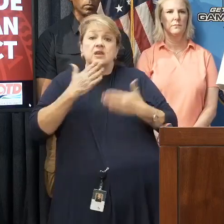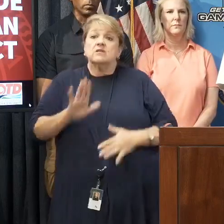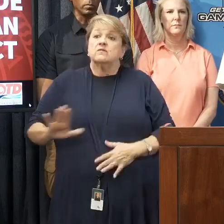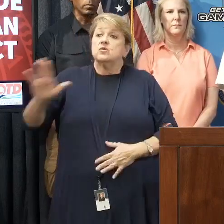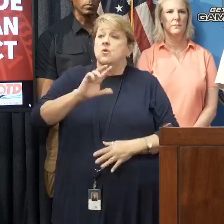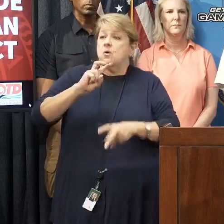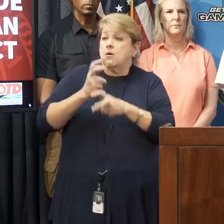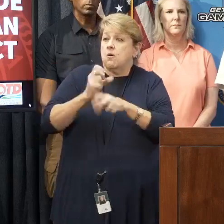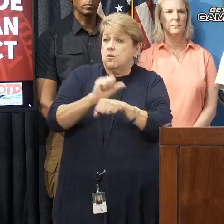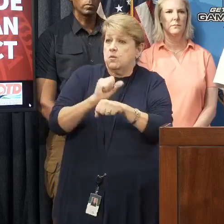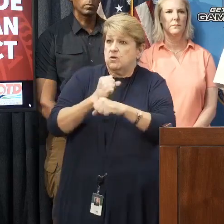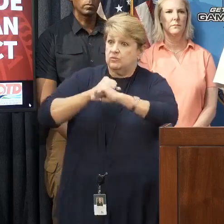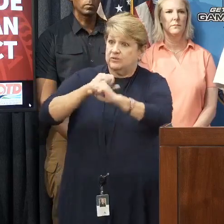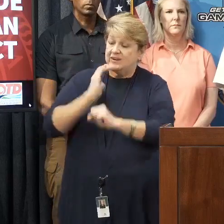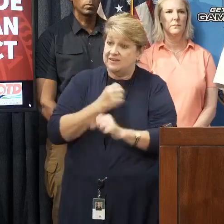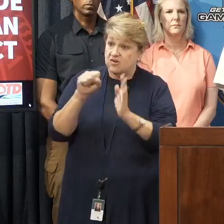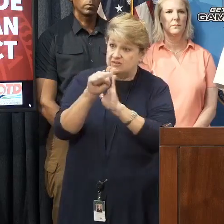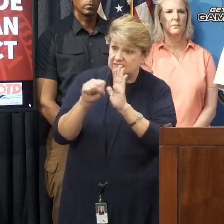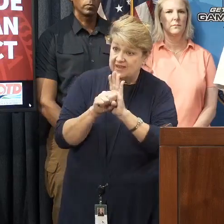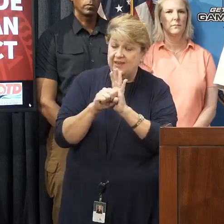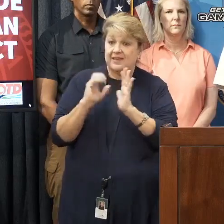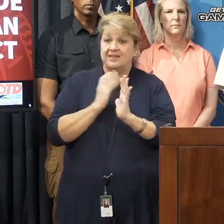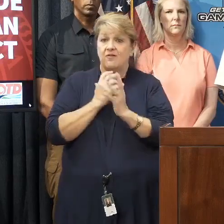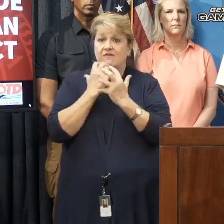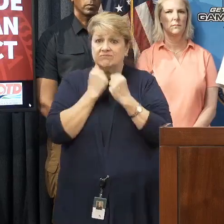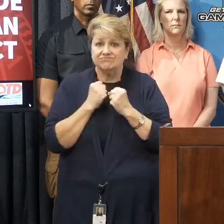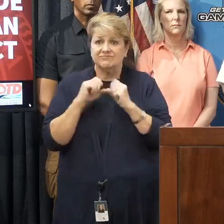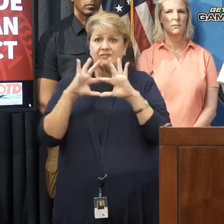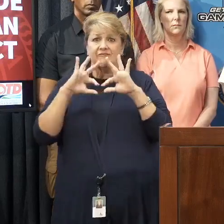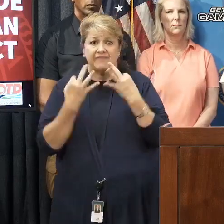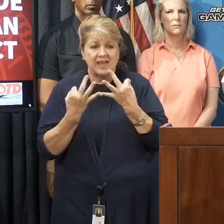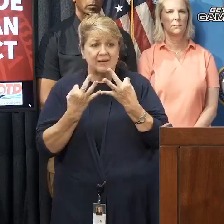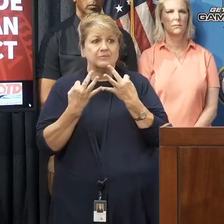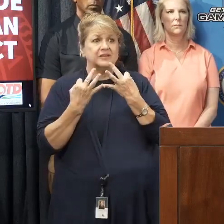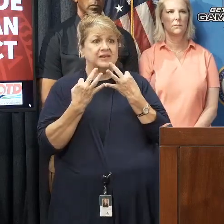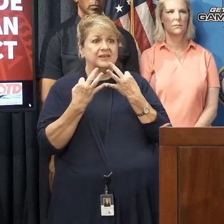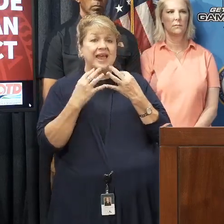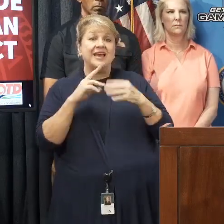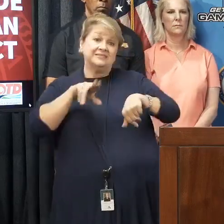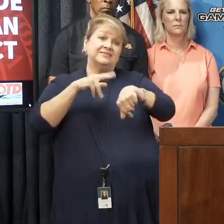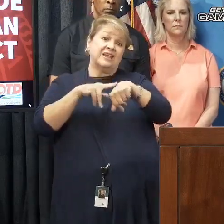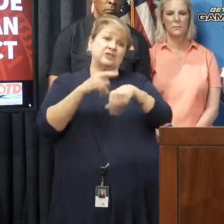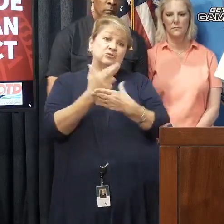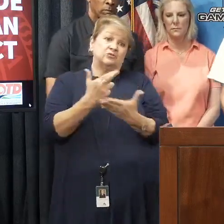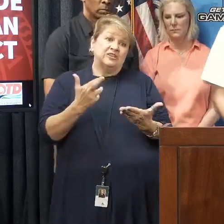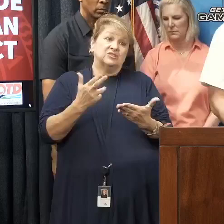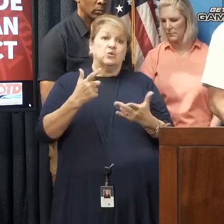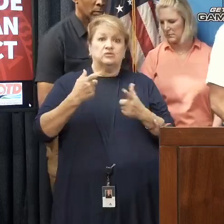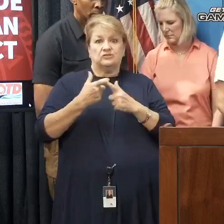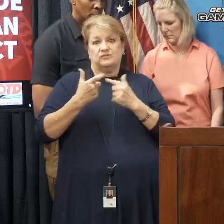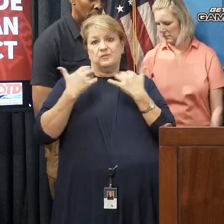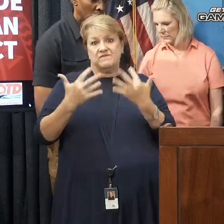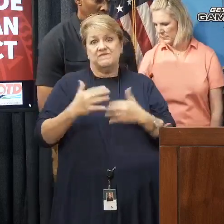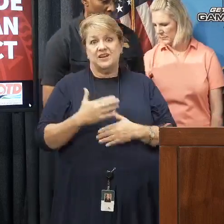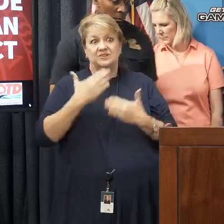loved ones, and our state's natural resources from the effects of these wildfires. Thank you.